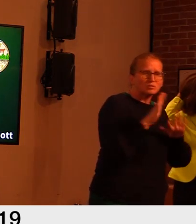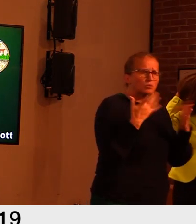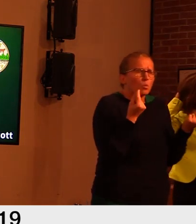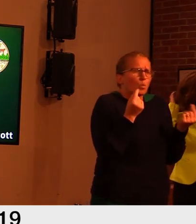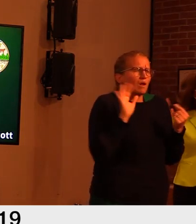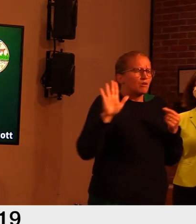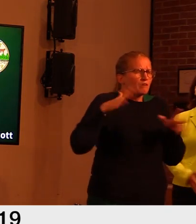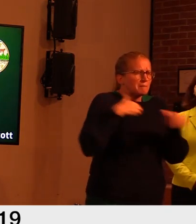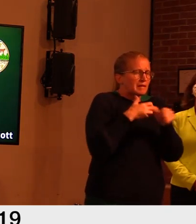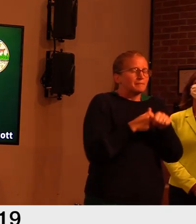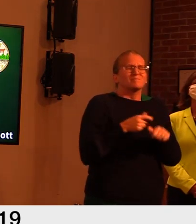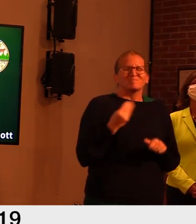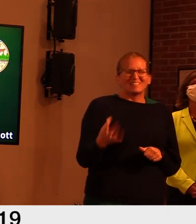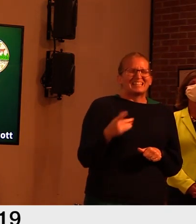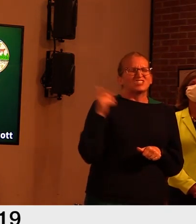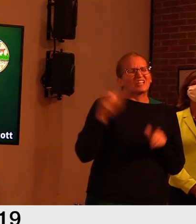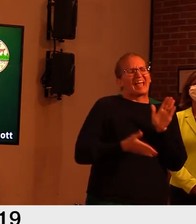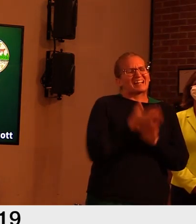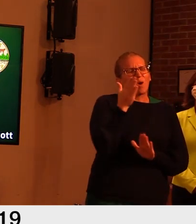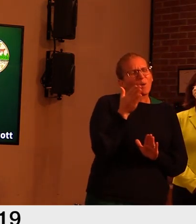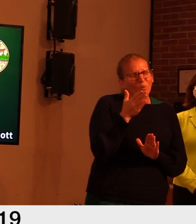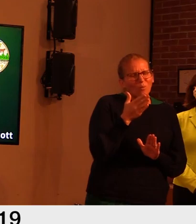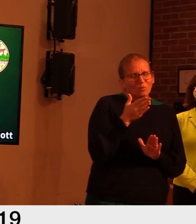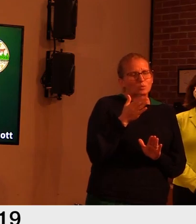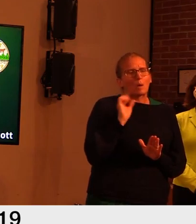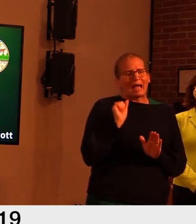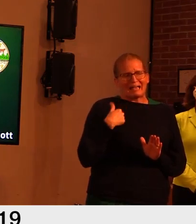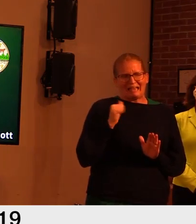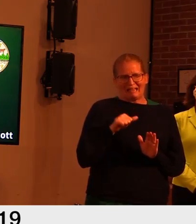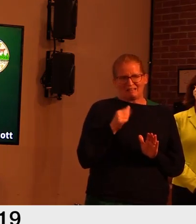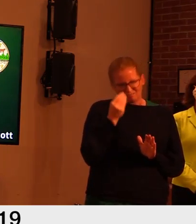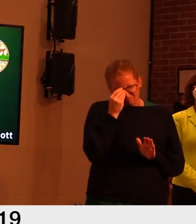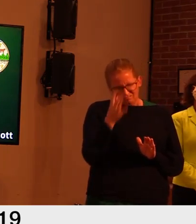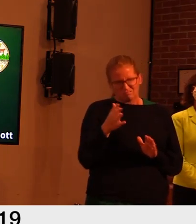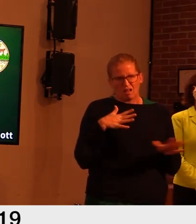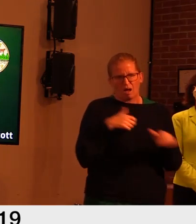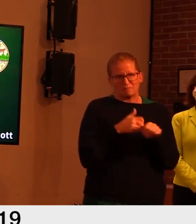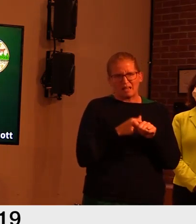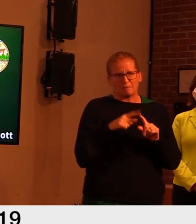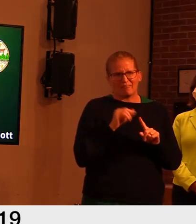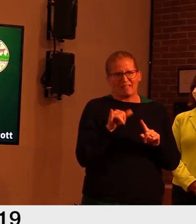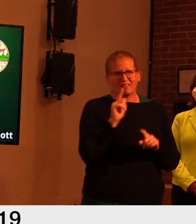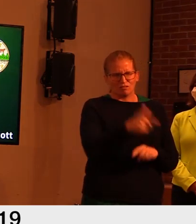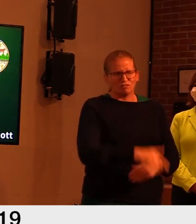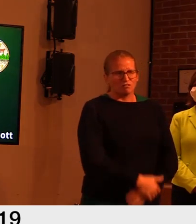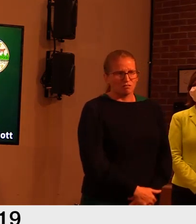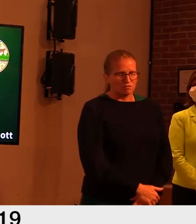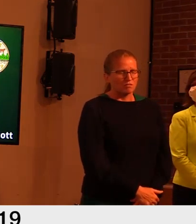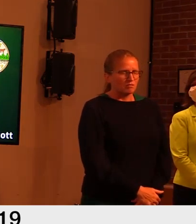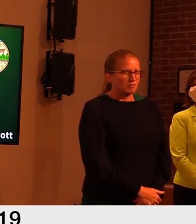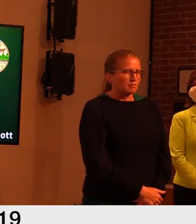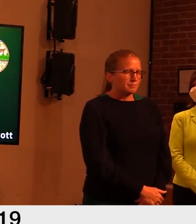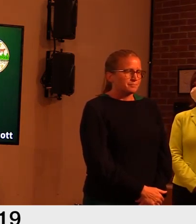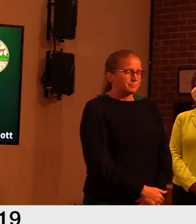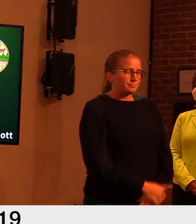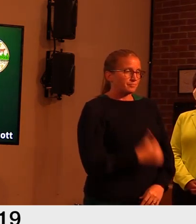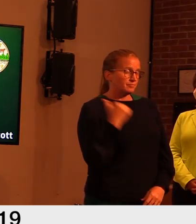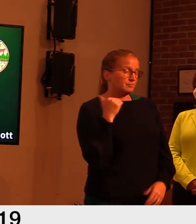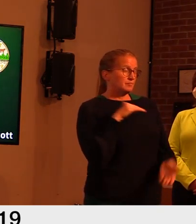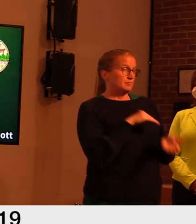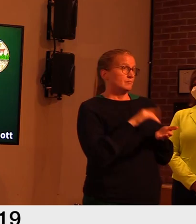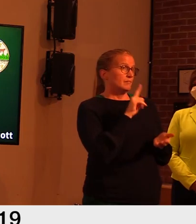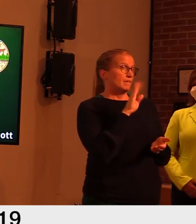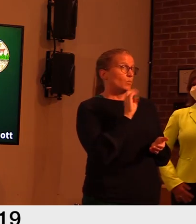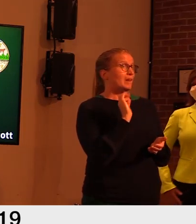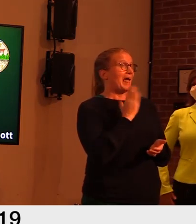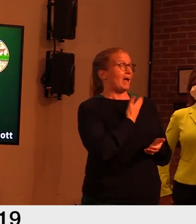for COVID and, you know, what is going on with that initiative. Susanna had to